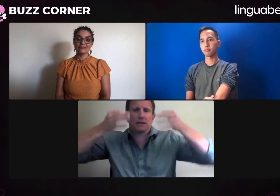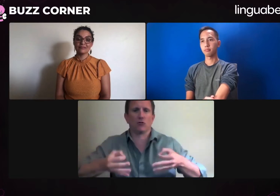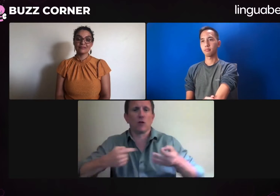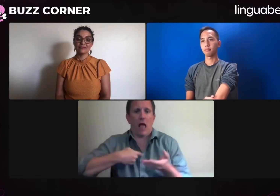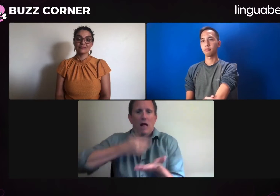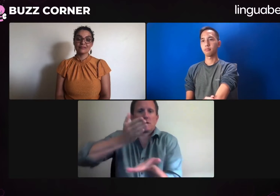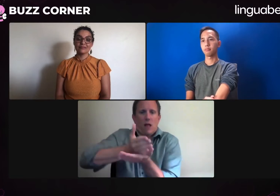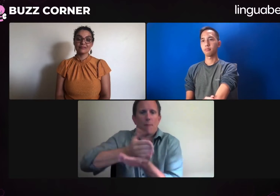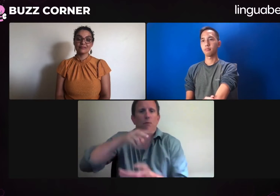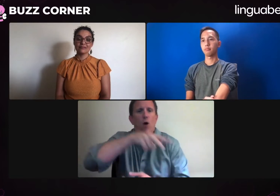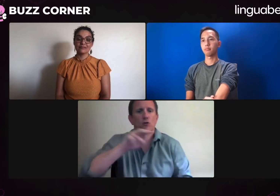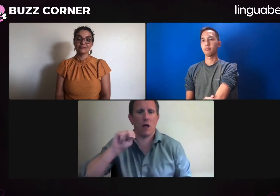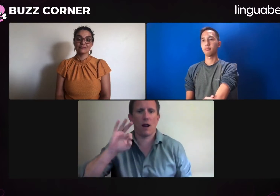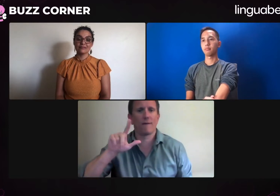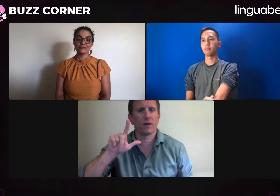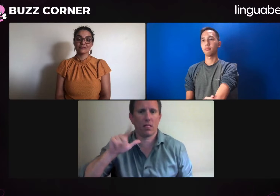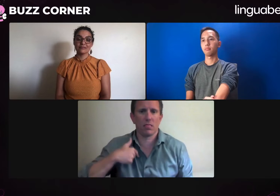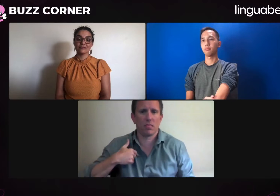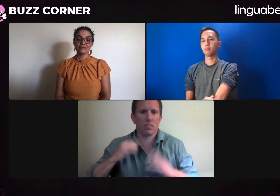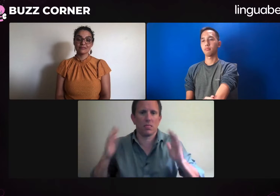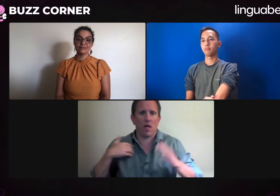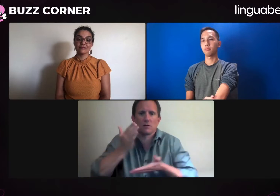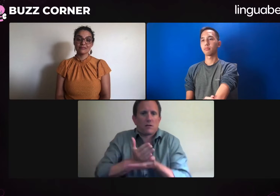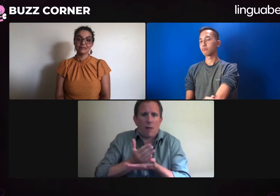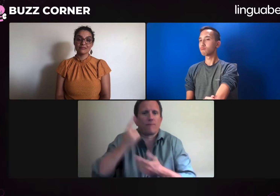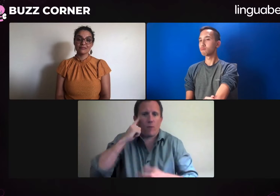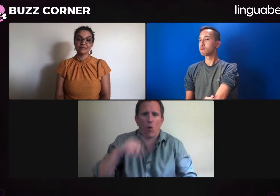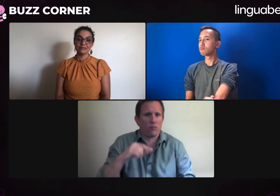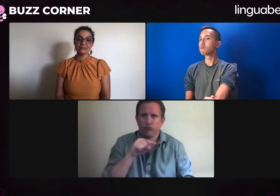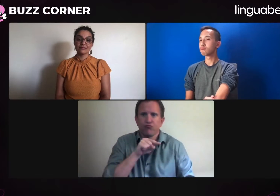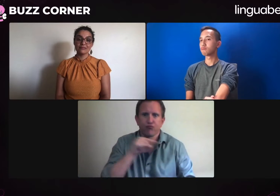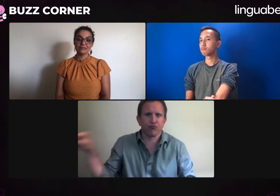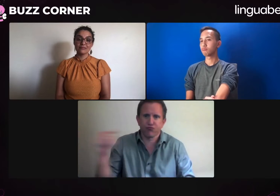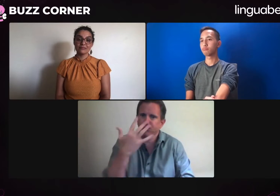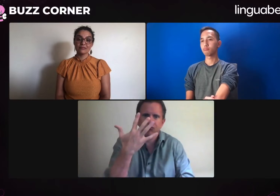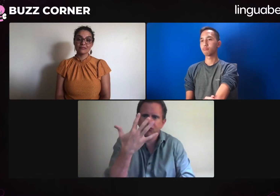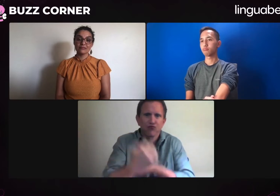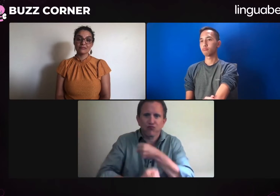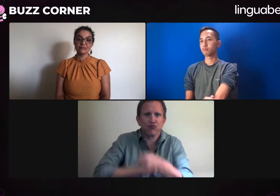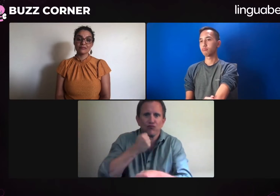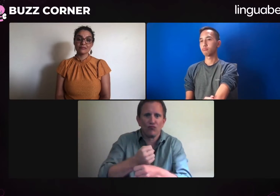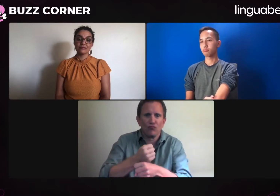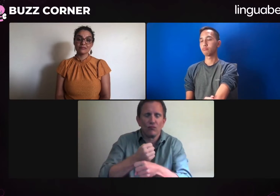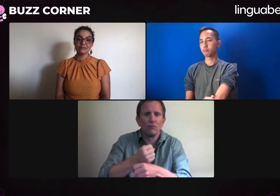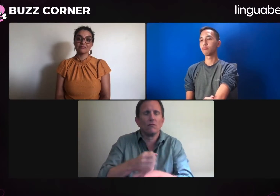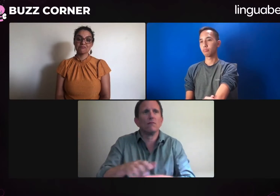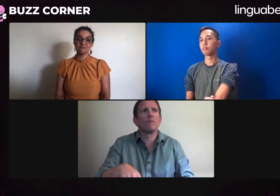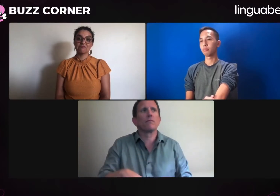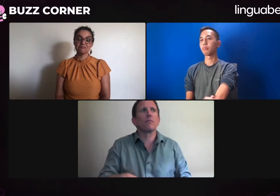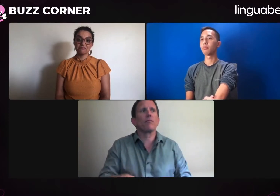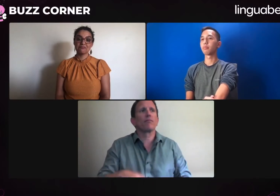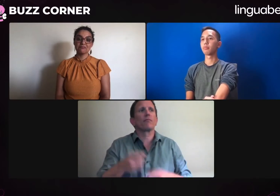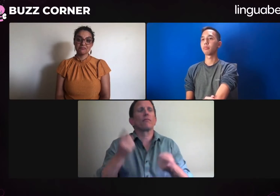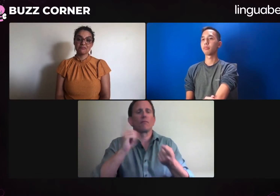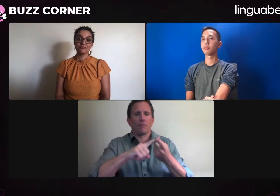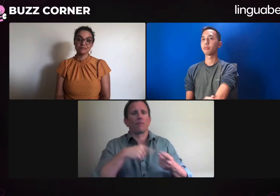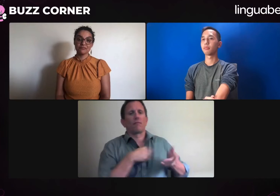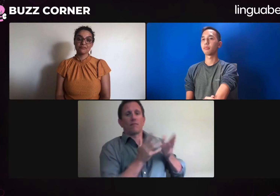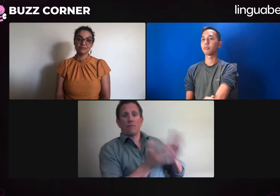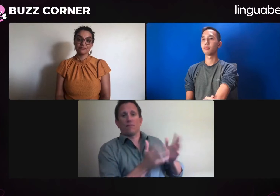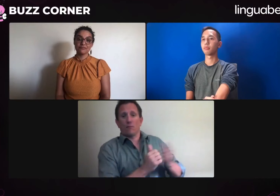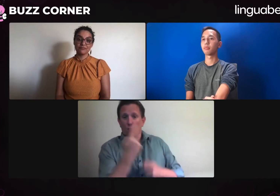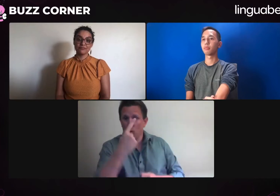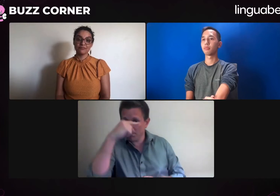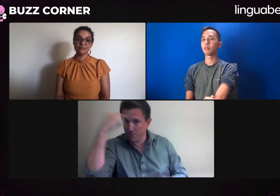allocated before him. And so I made a decision to not contribute to the NFL by stopping to watch it. I don't watch it